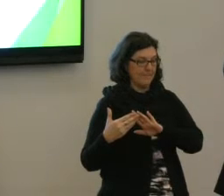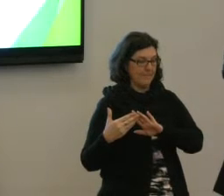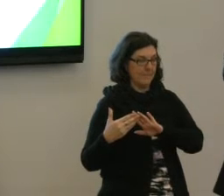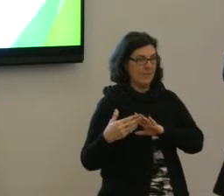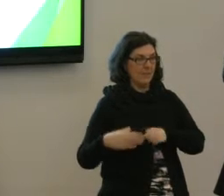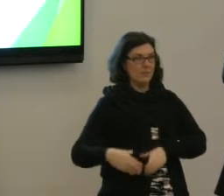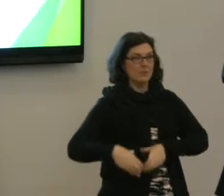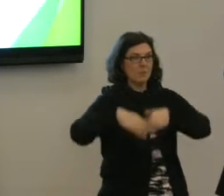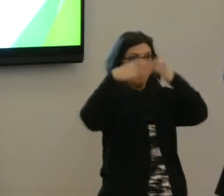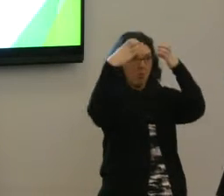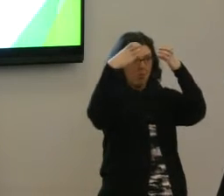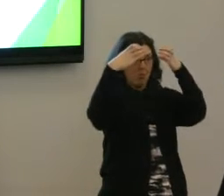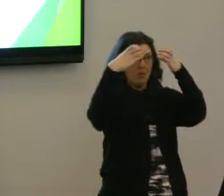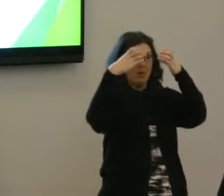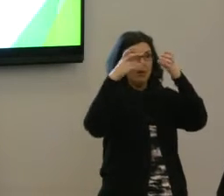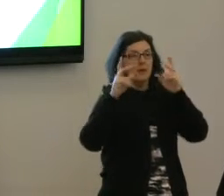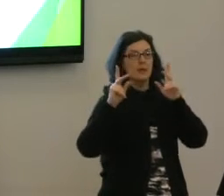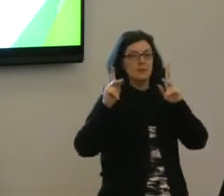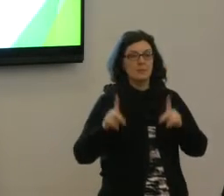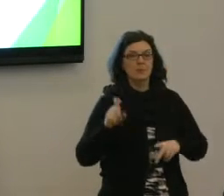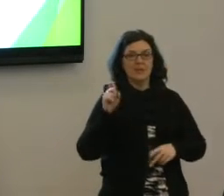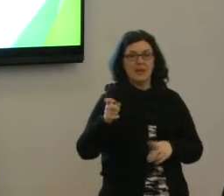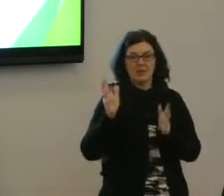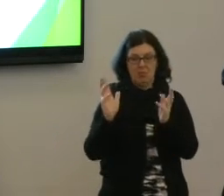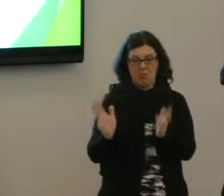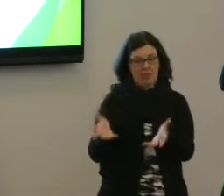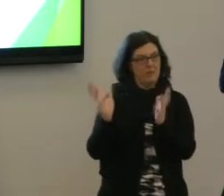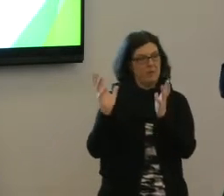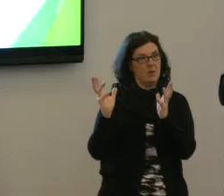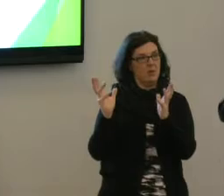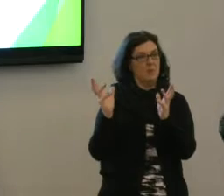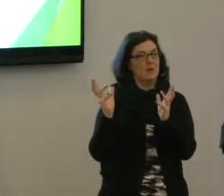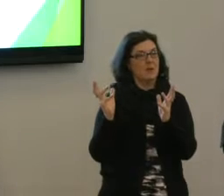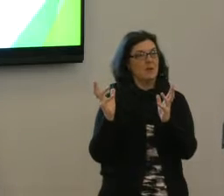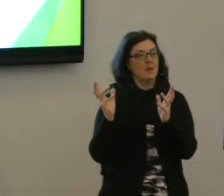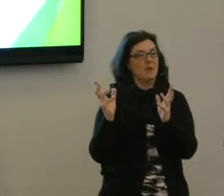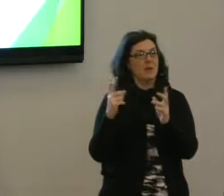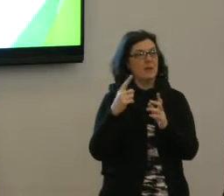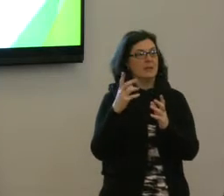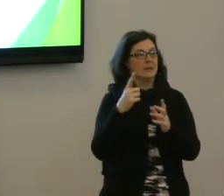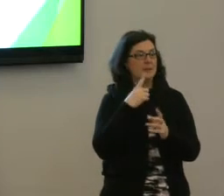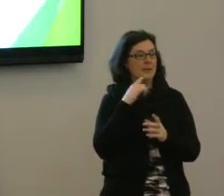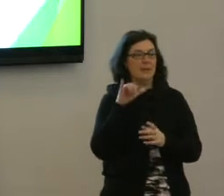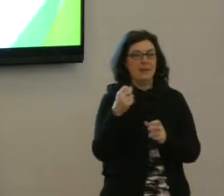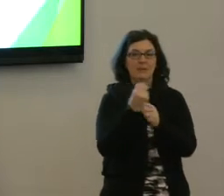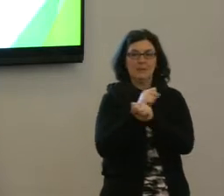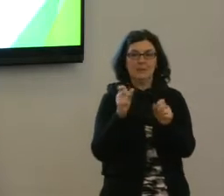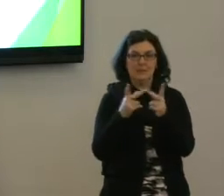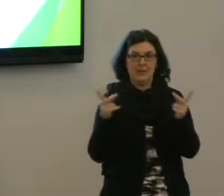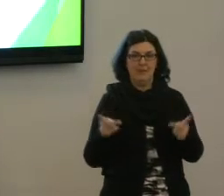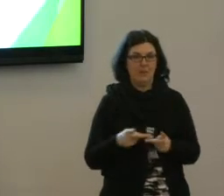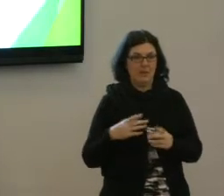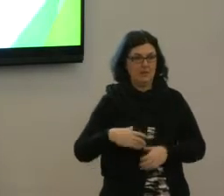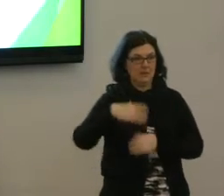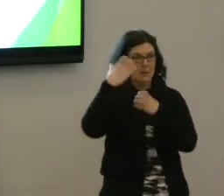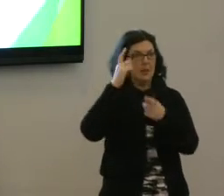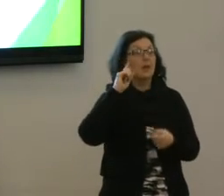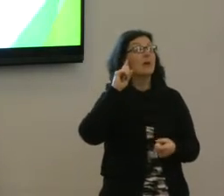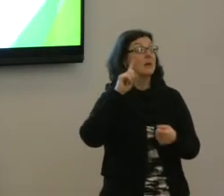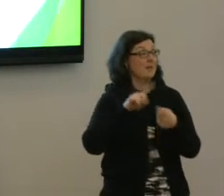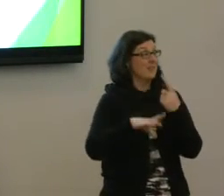had to leave him be or her be and claim that kind of sanctuary. They were there, they were safe till it was found